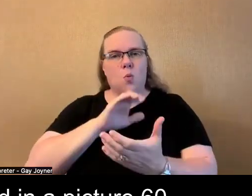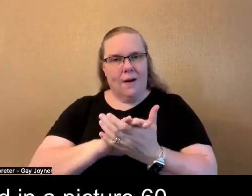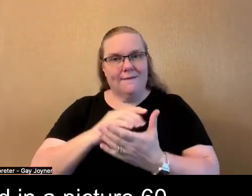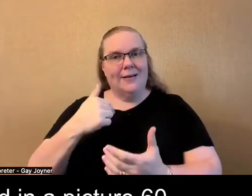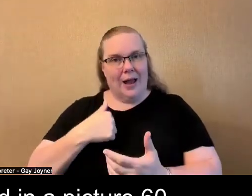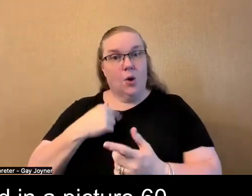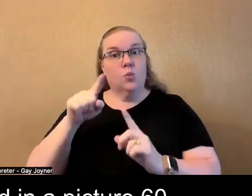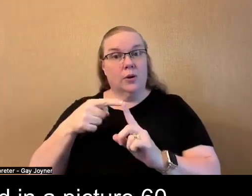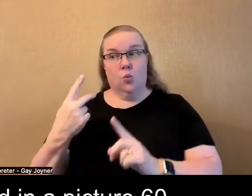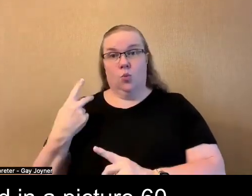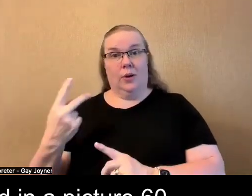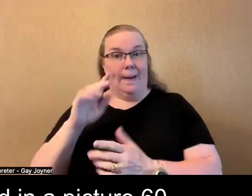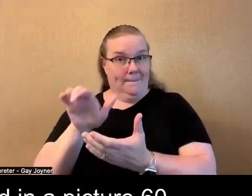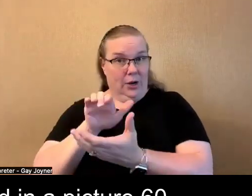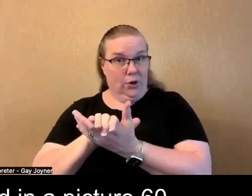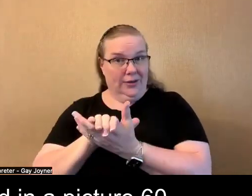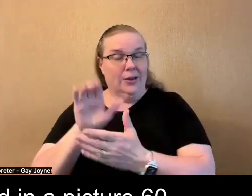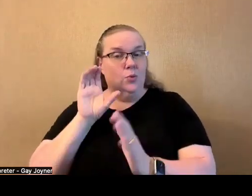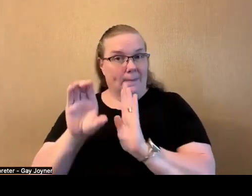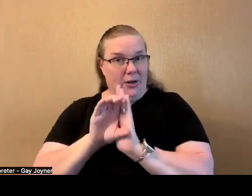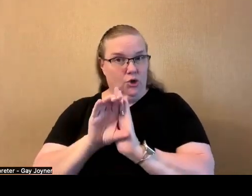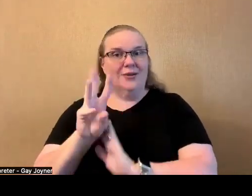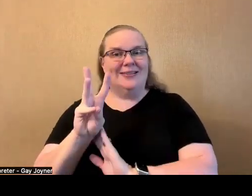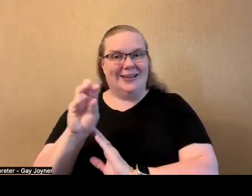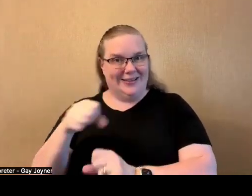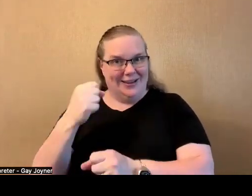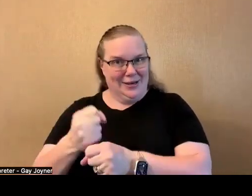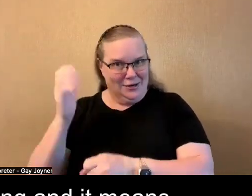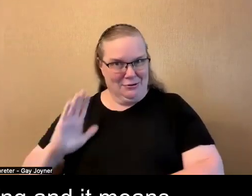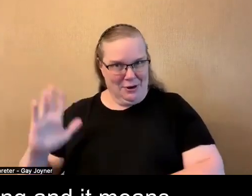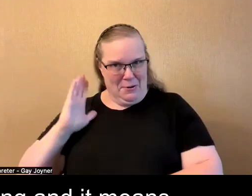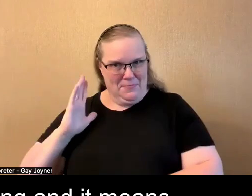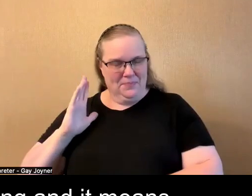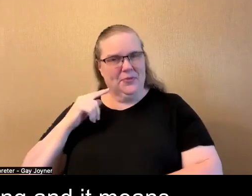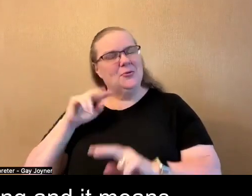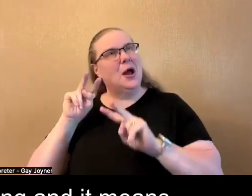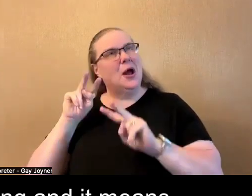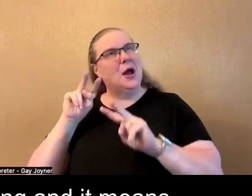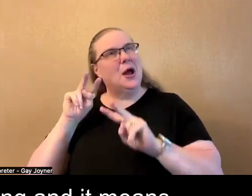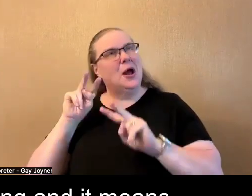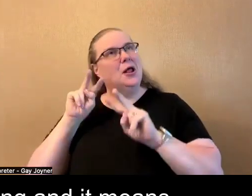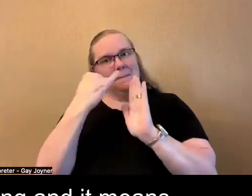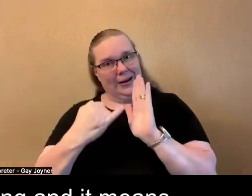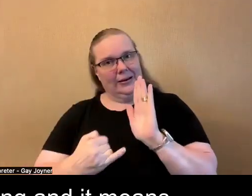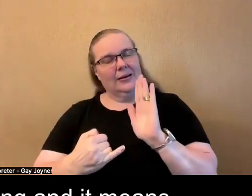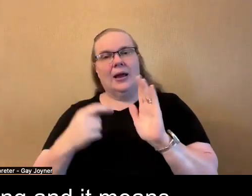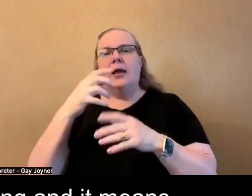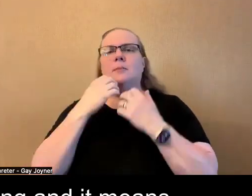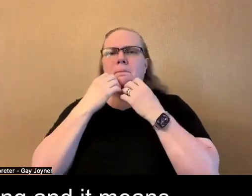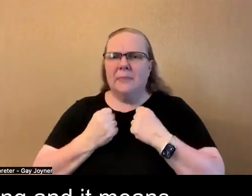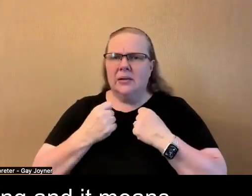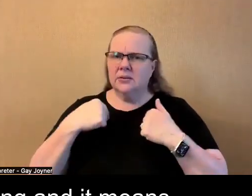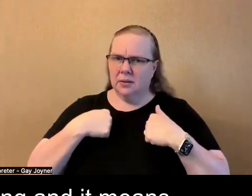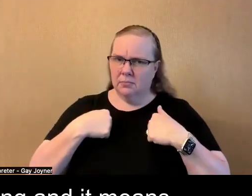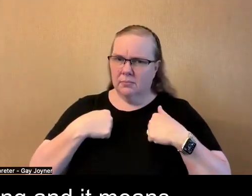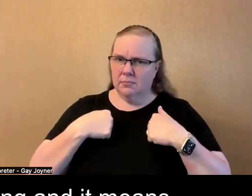married in a picture 60 years ago. So I look at this painting, and it means something